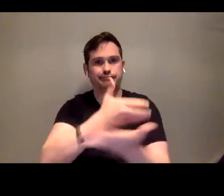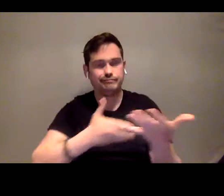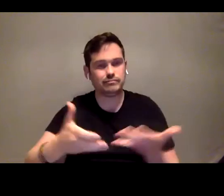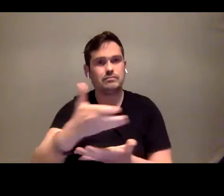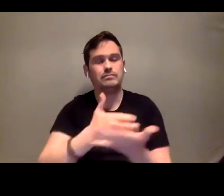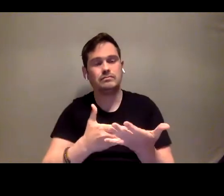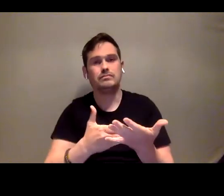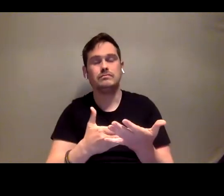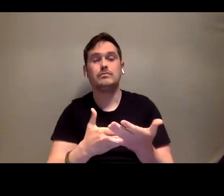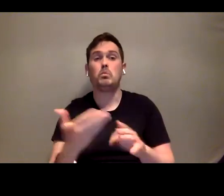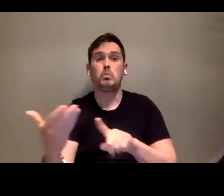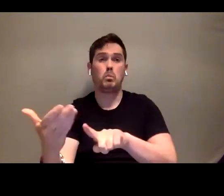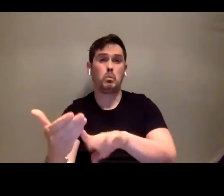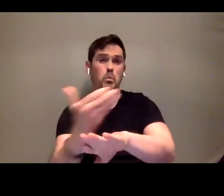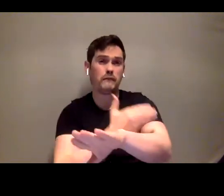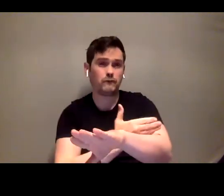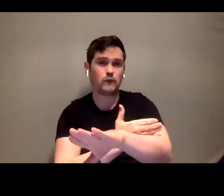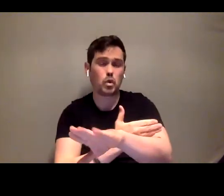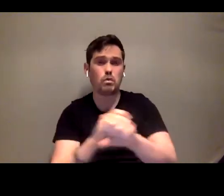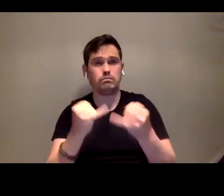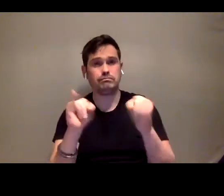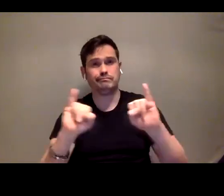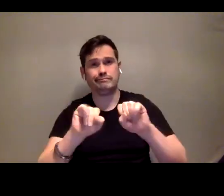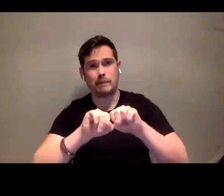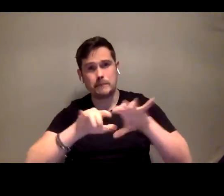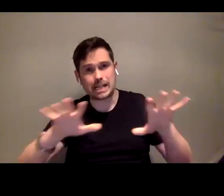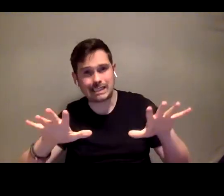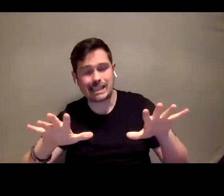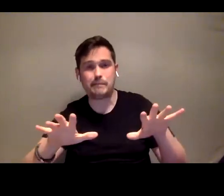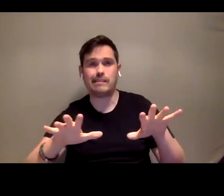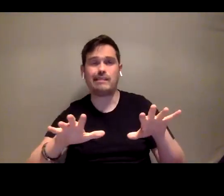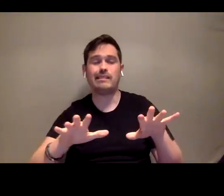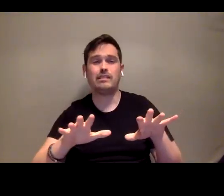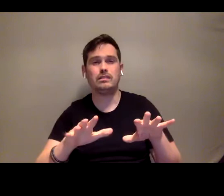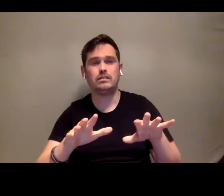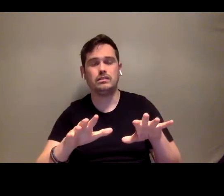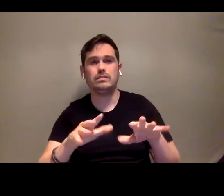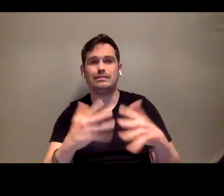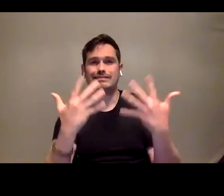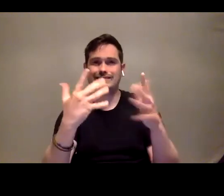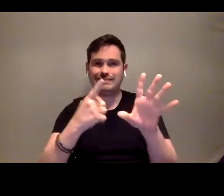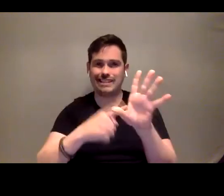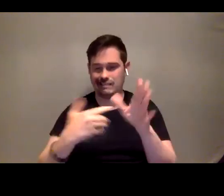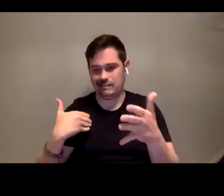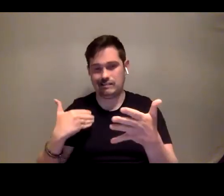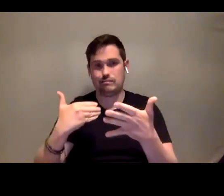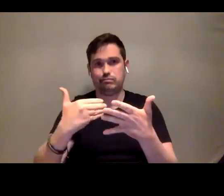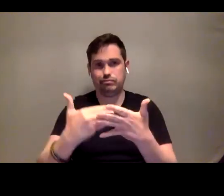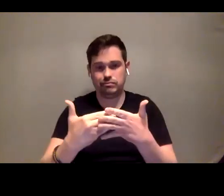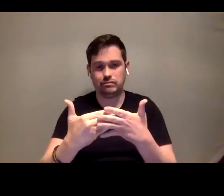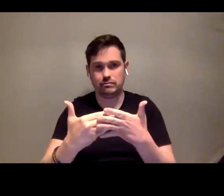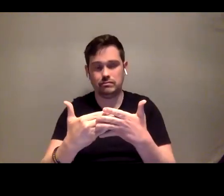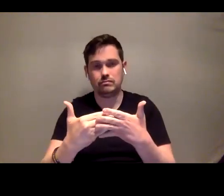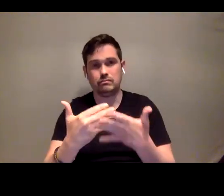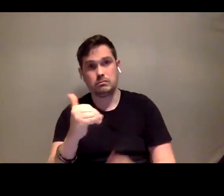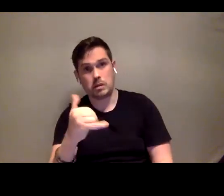were released that showed that over the last 10 years in the UK, that despite what we might think, despite what we might,